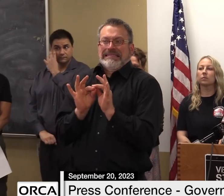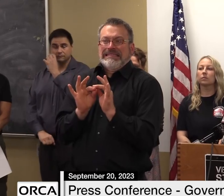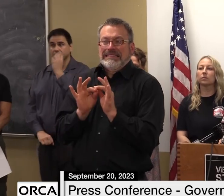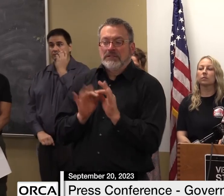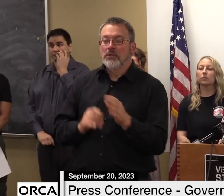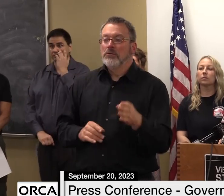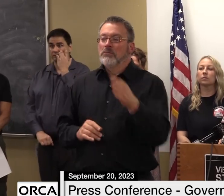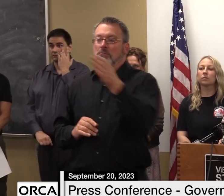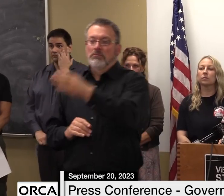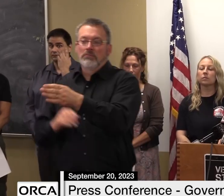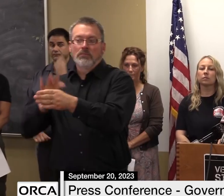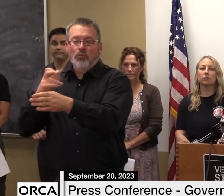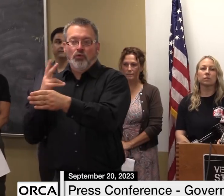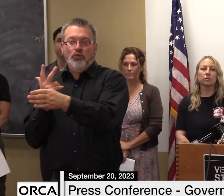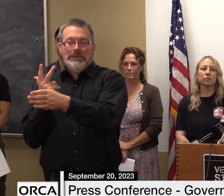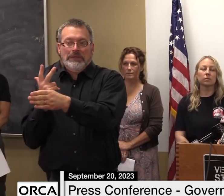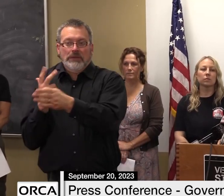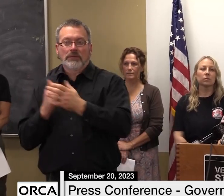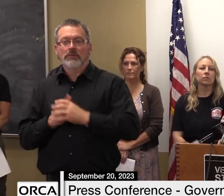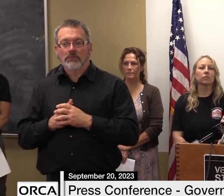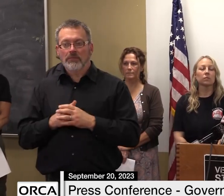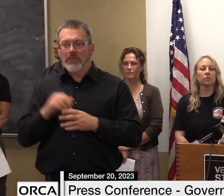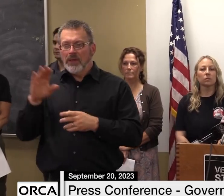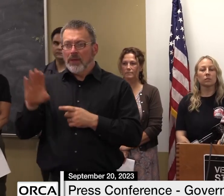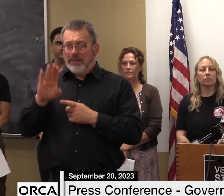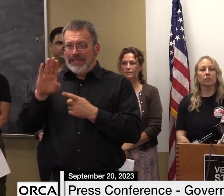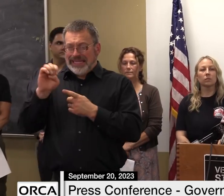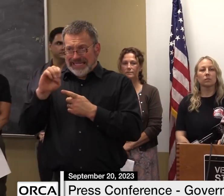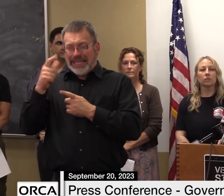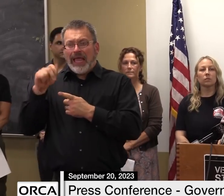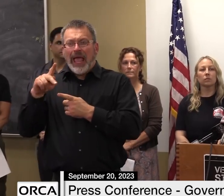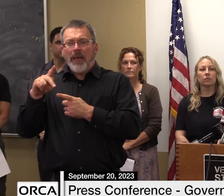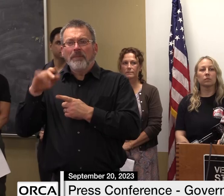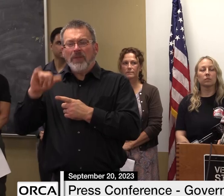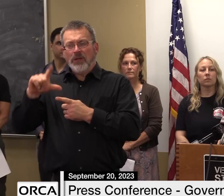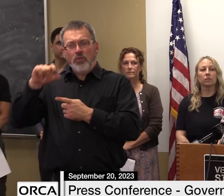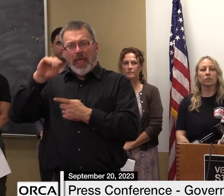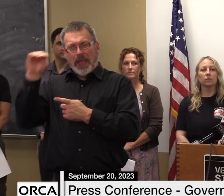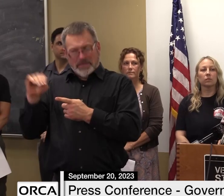How much money is left in the gap? Out of that 20 million, how much is left?